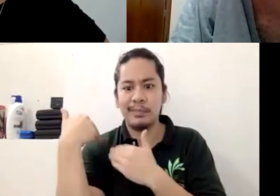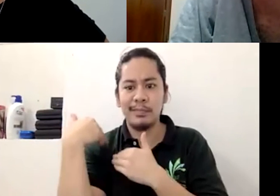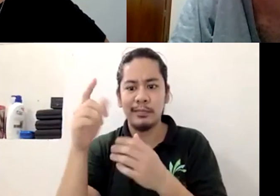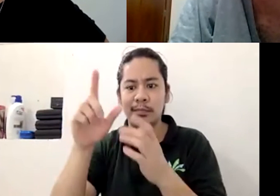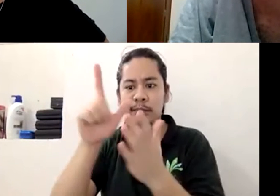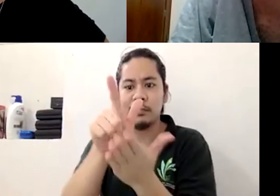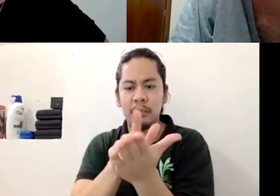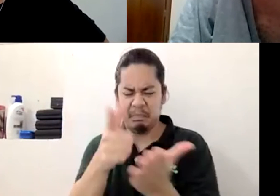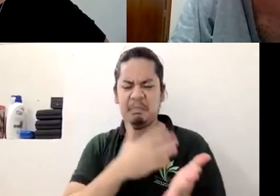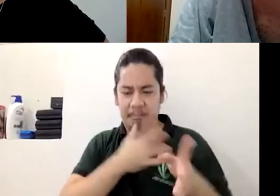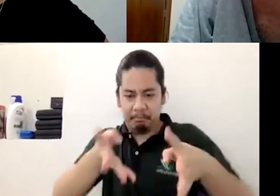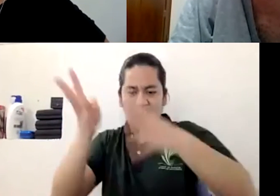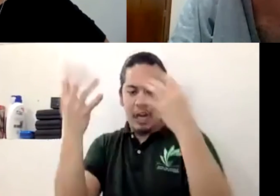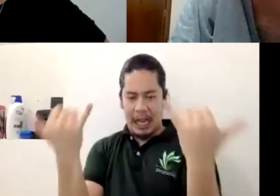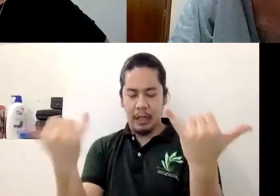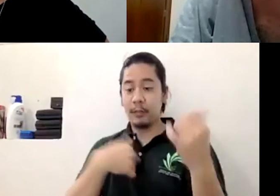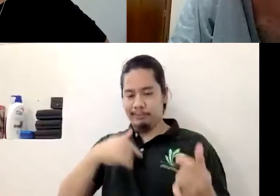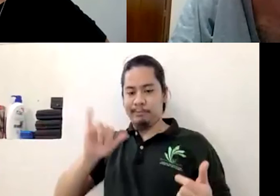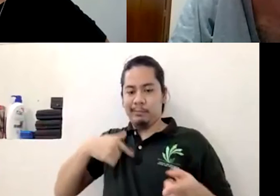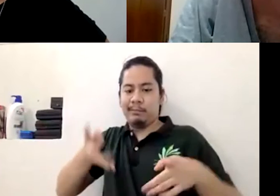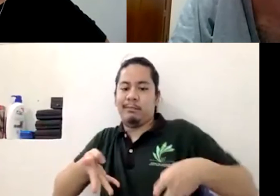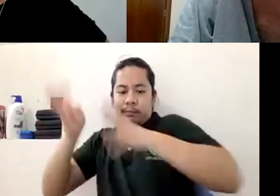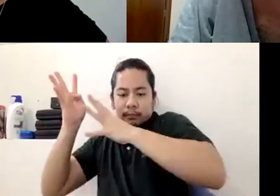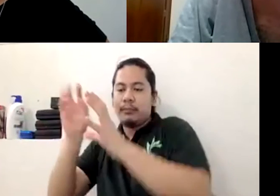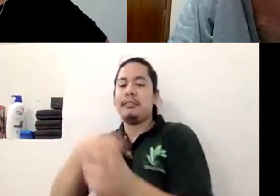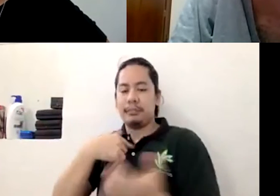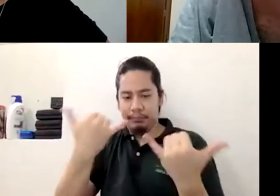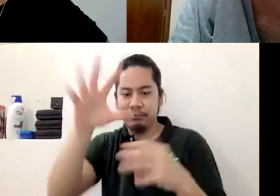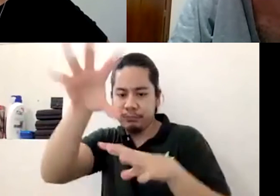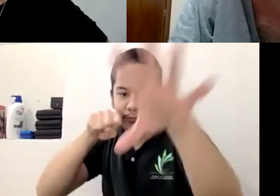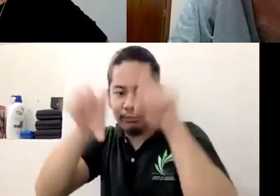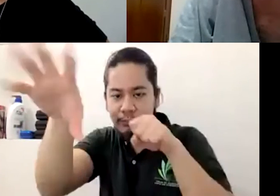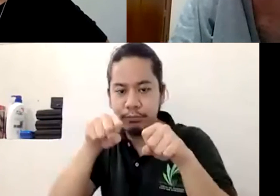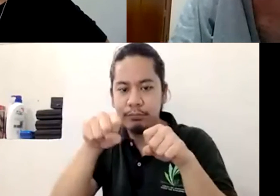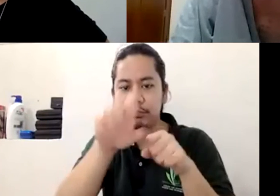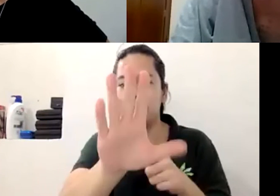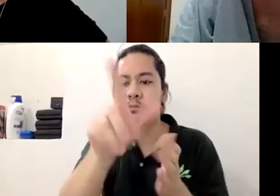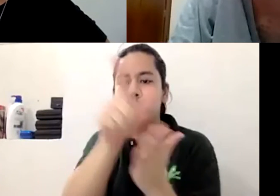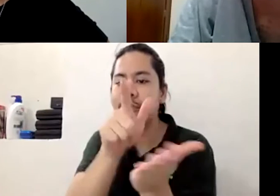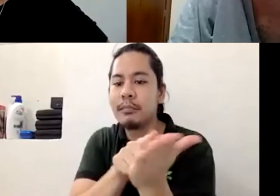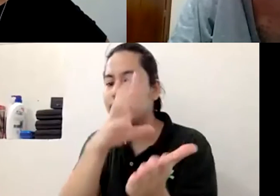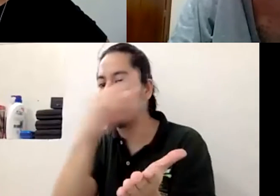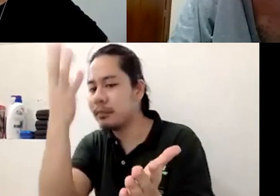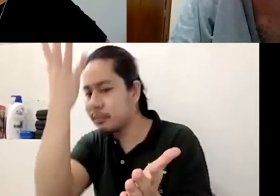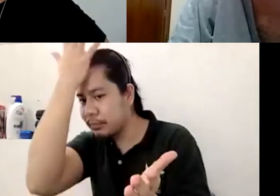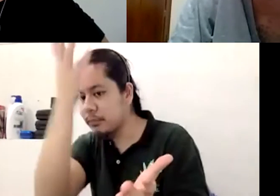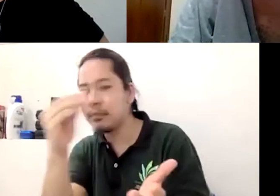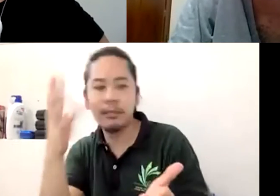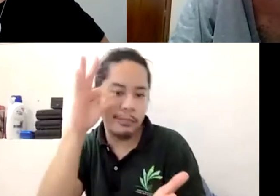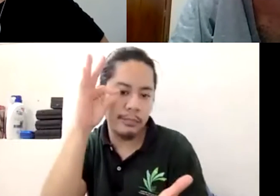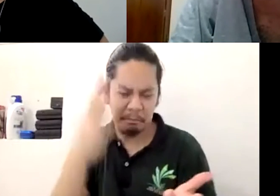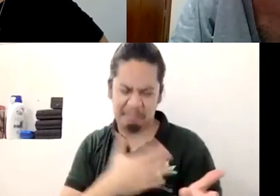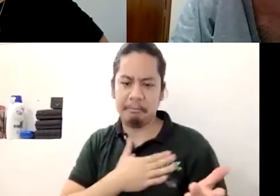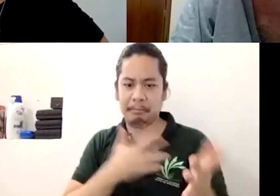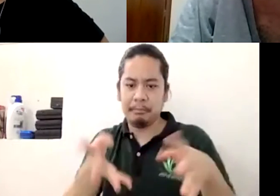Can I ask Jasmine and Peeves, those who are responsible for the lesson, please upload your lessons so that you